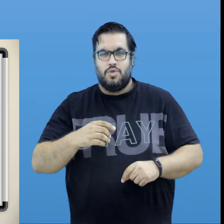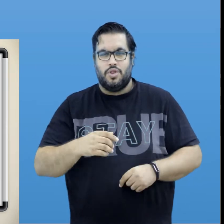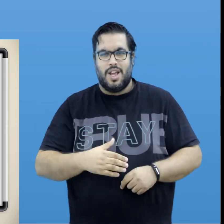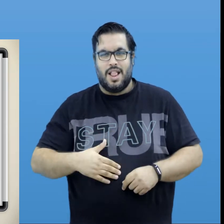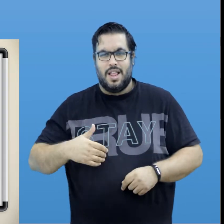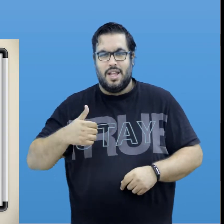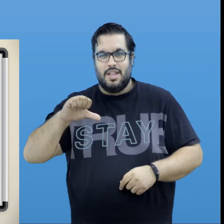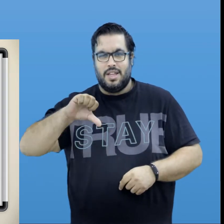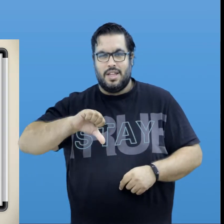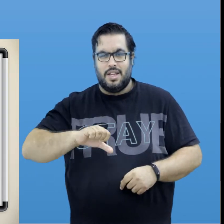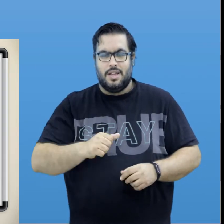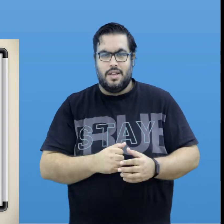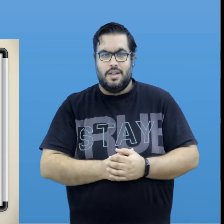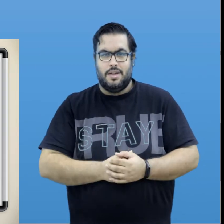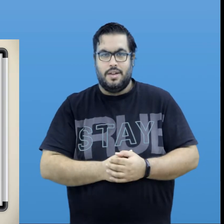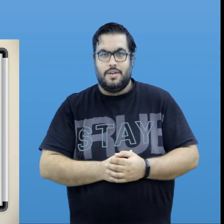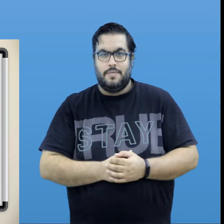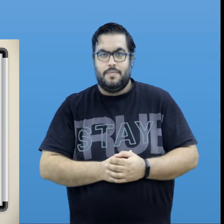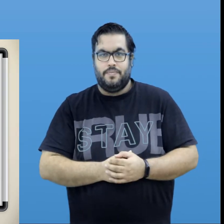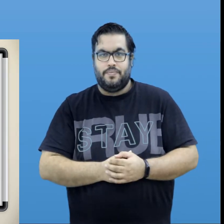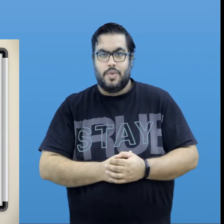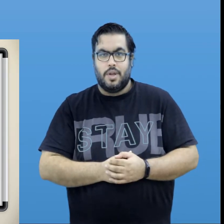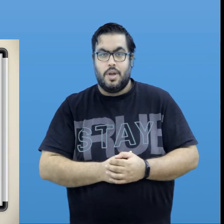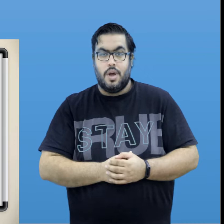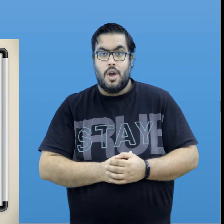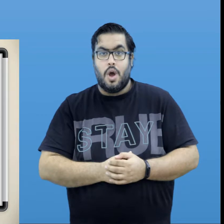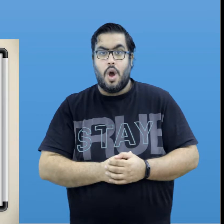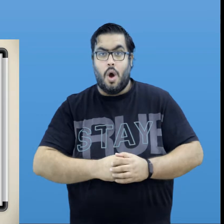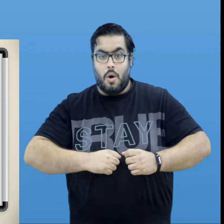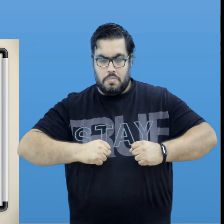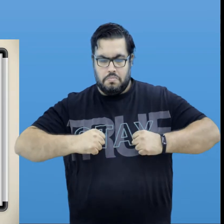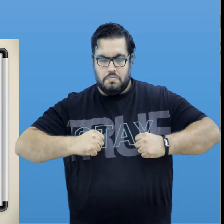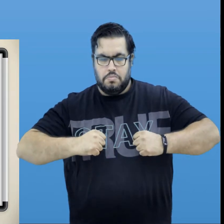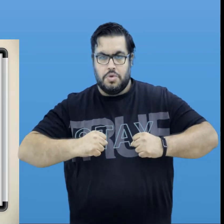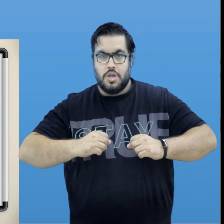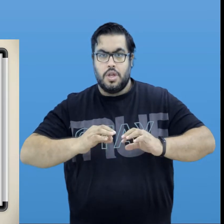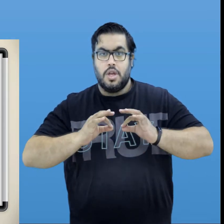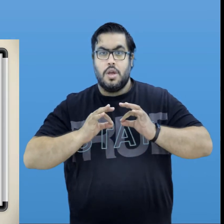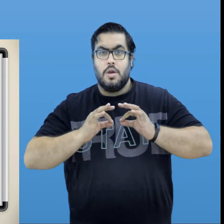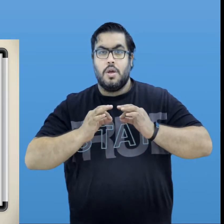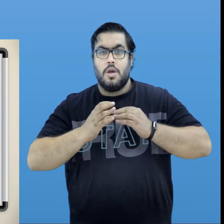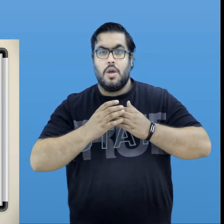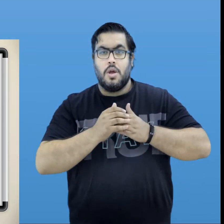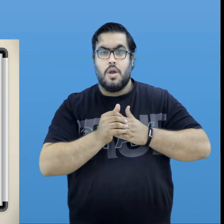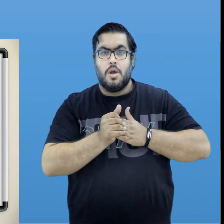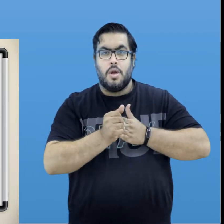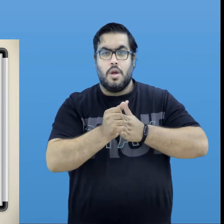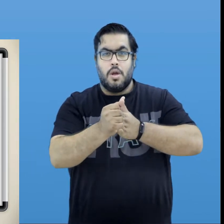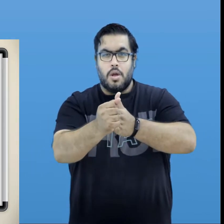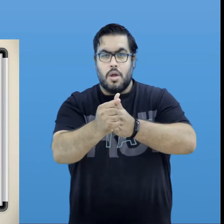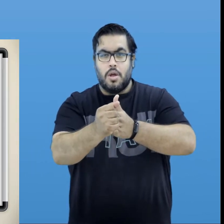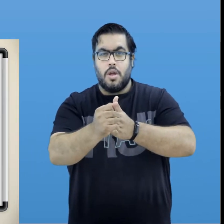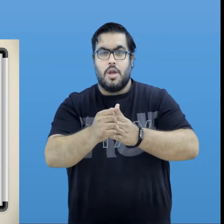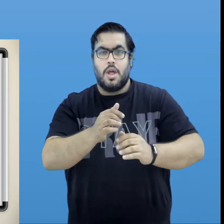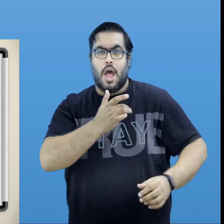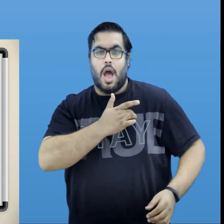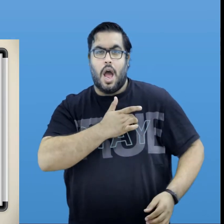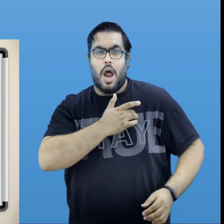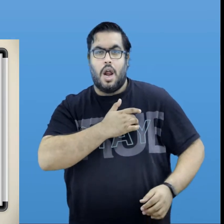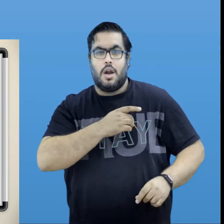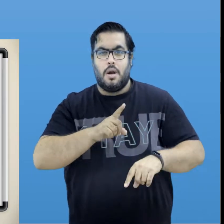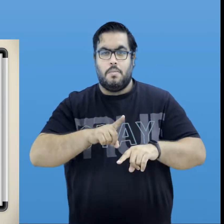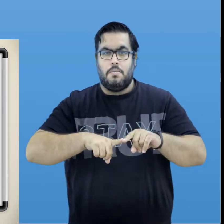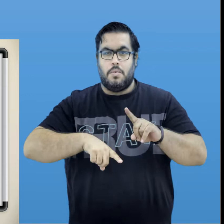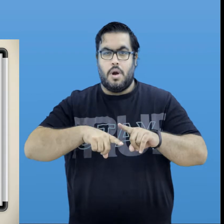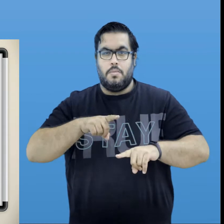active sentence into a passive sentence. We can also change the word class. For example, from a verb to a noun, or a noun